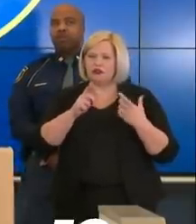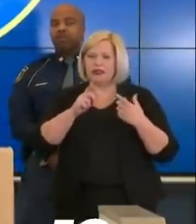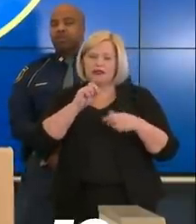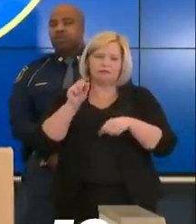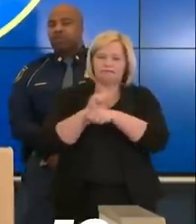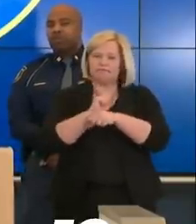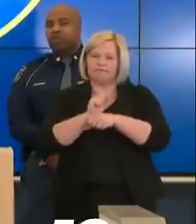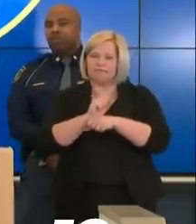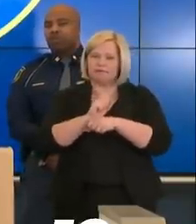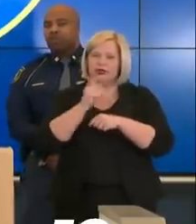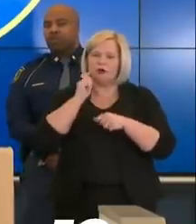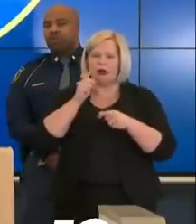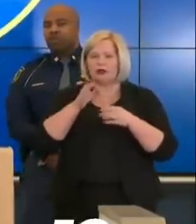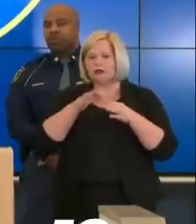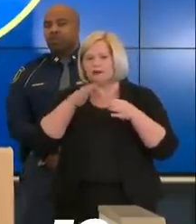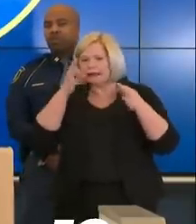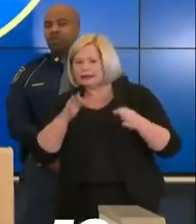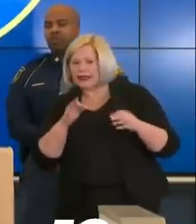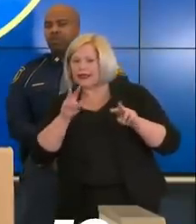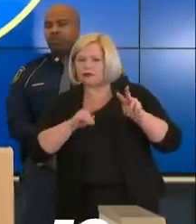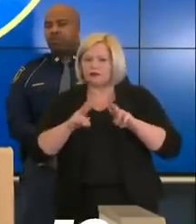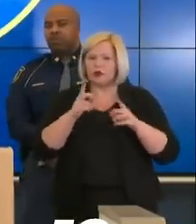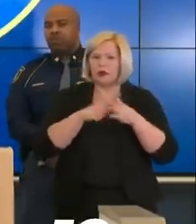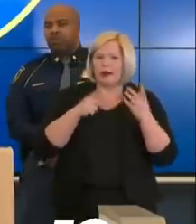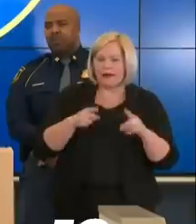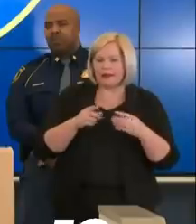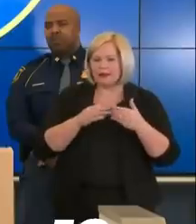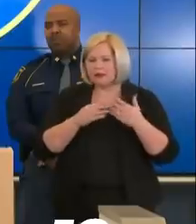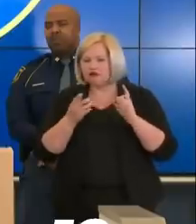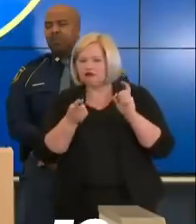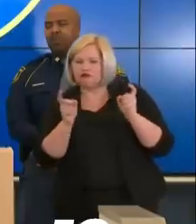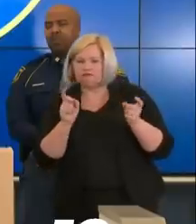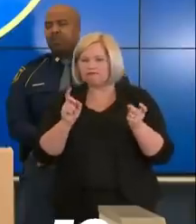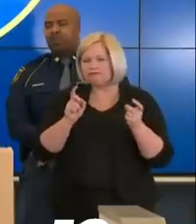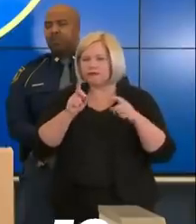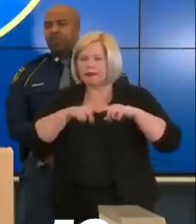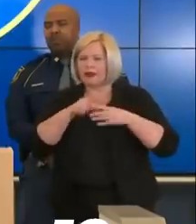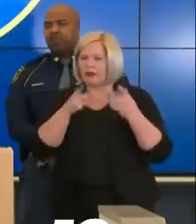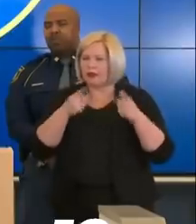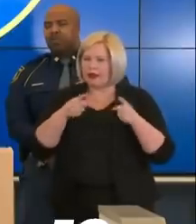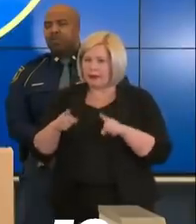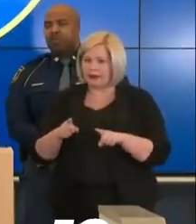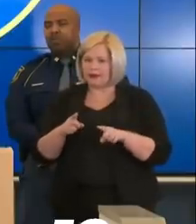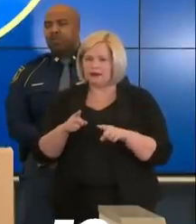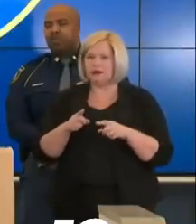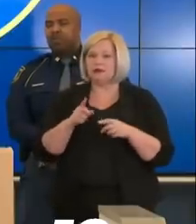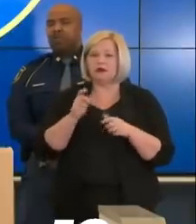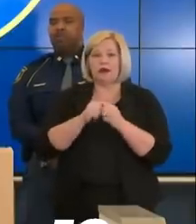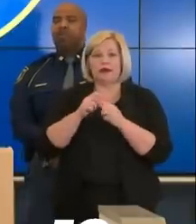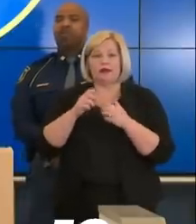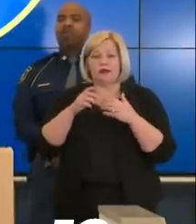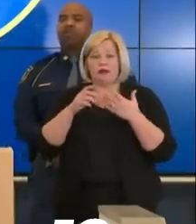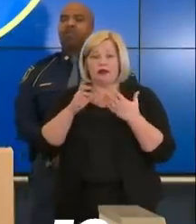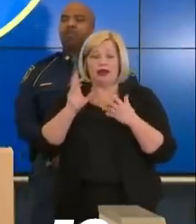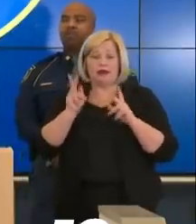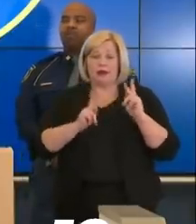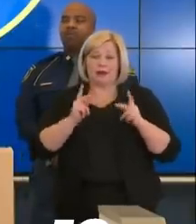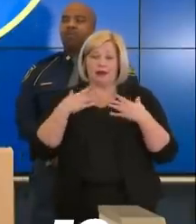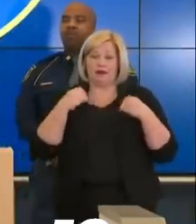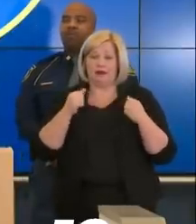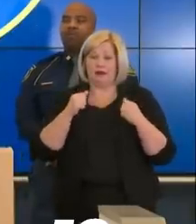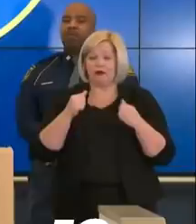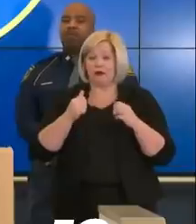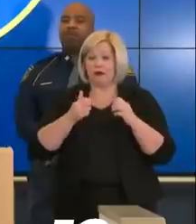way, but it's always going to be with the guidance of our educators and, of course, most importantly, our public health